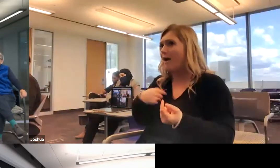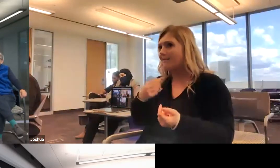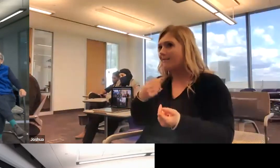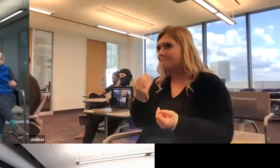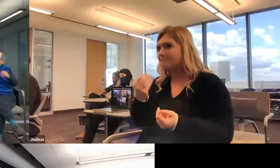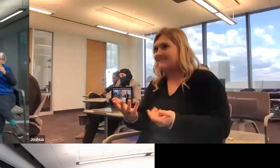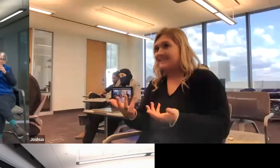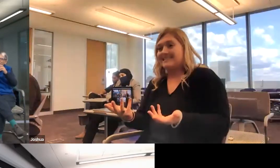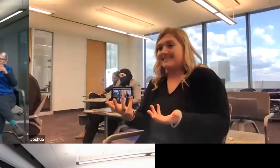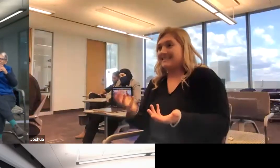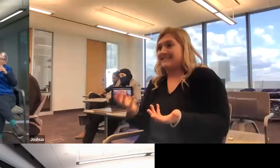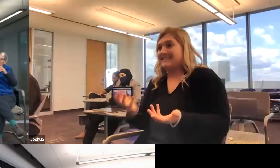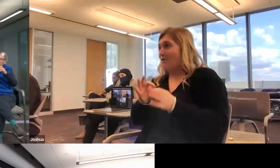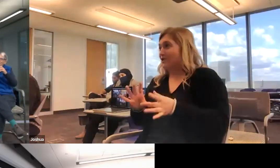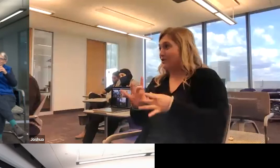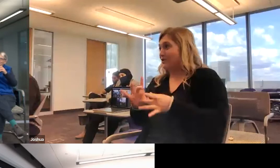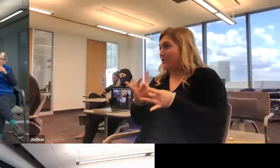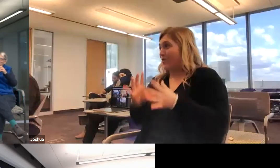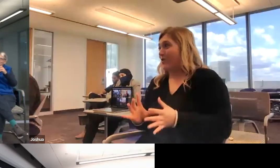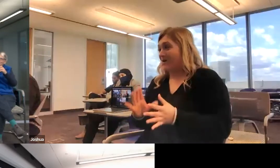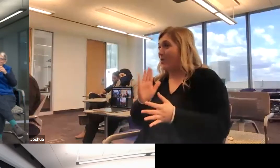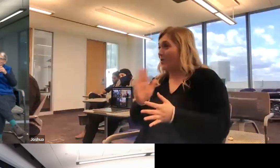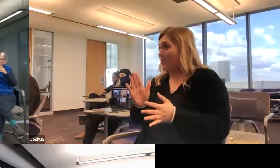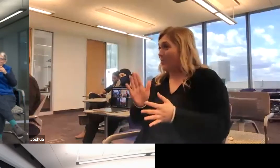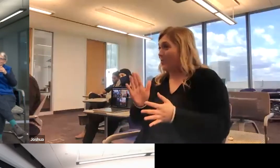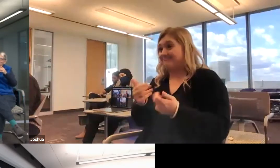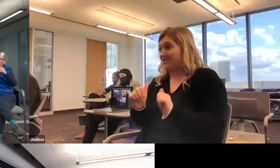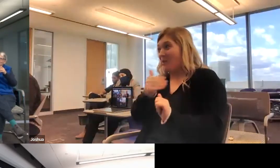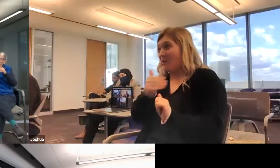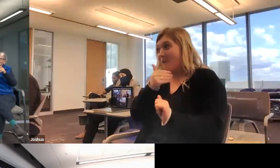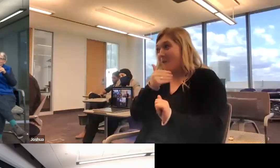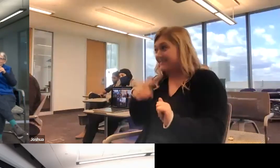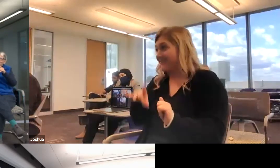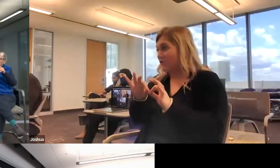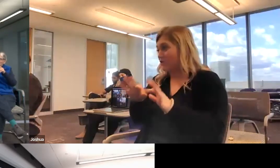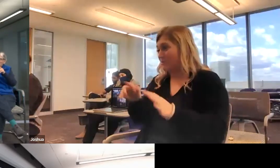them, our interpreter coordinator will do her best.